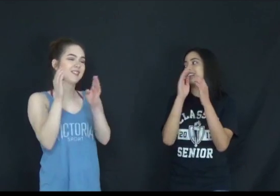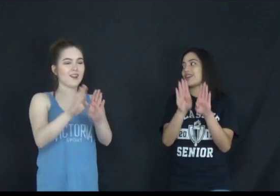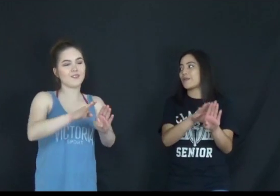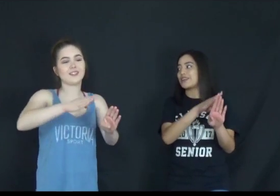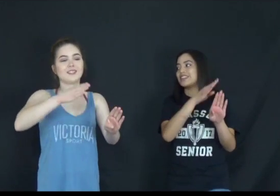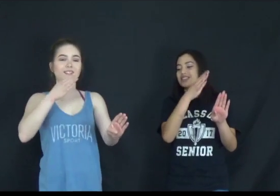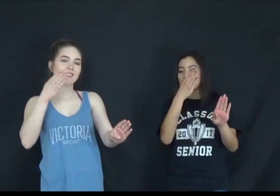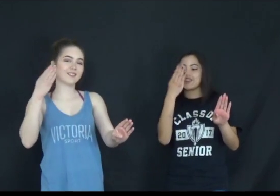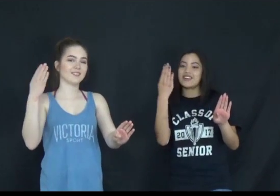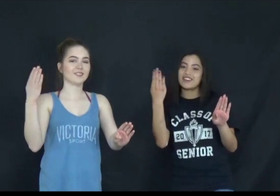an open